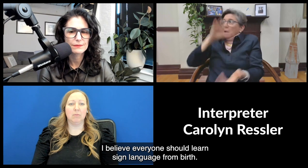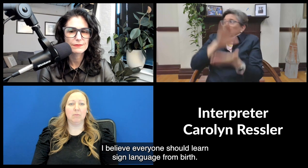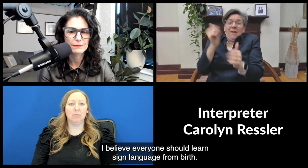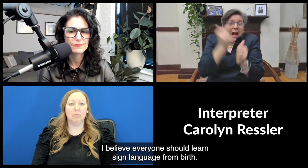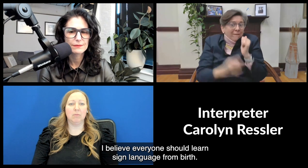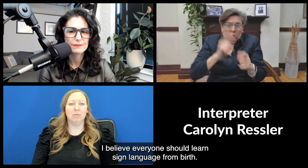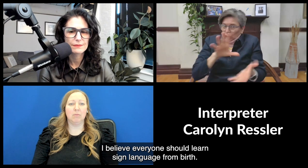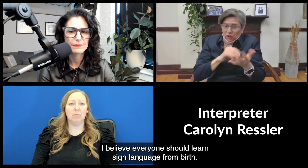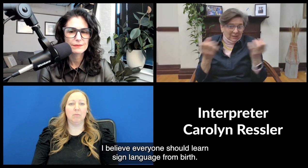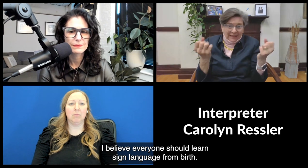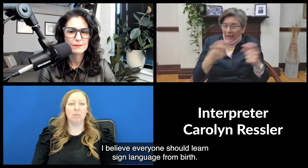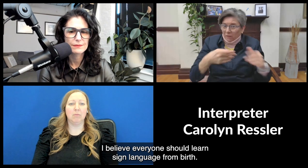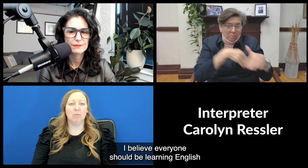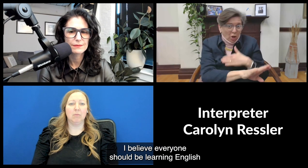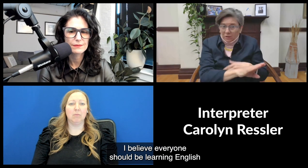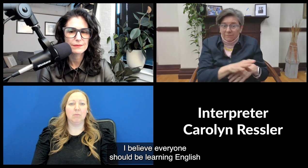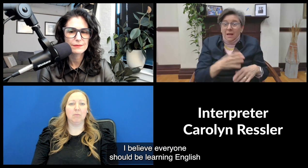is something necessary for all of us.